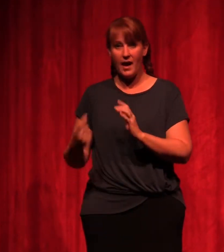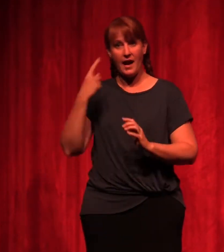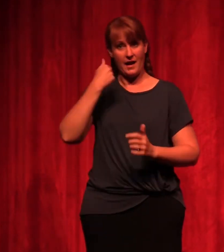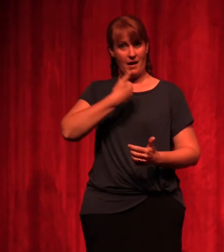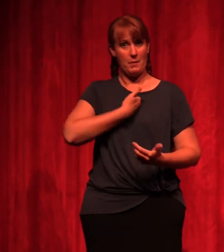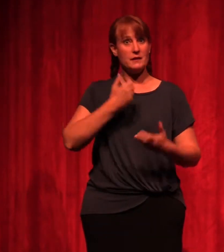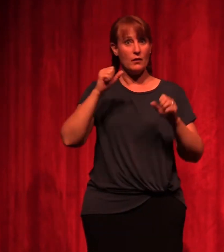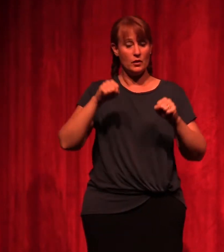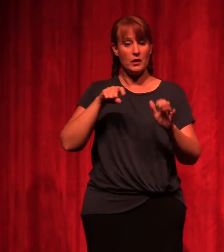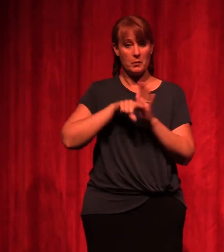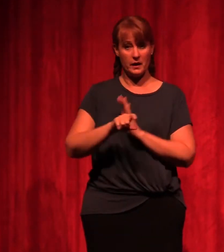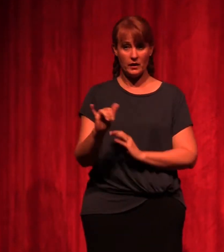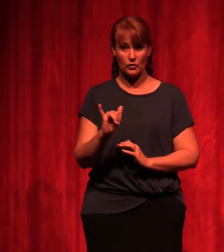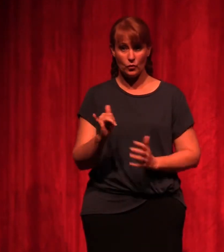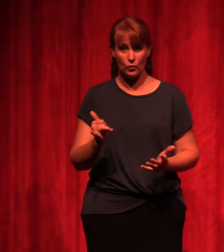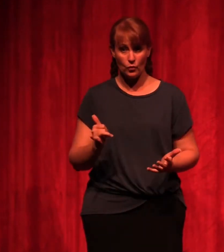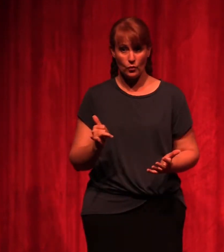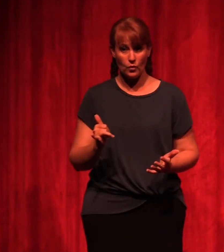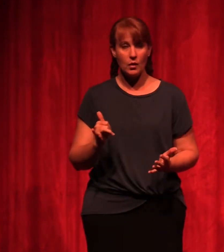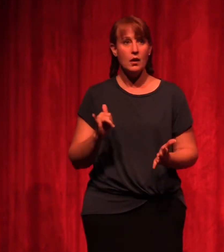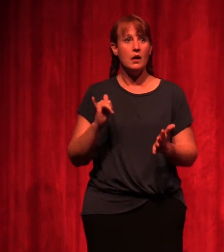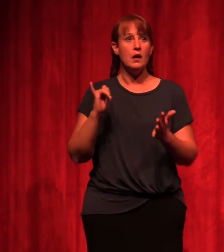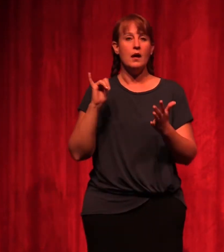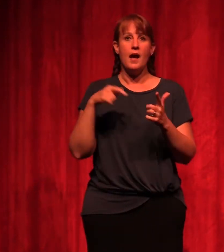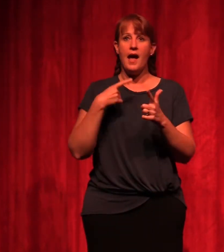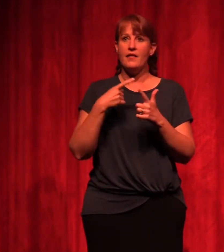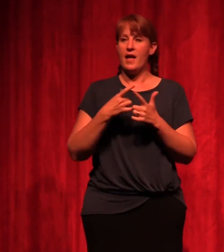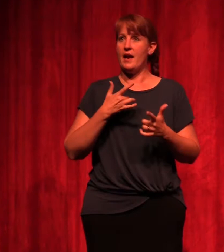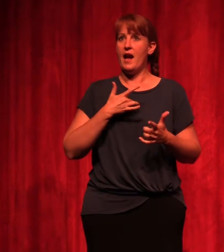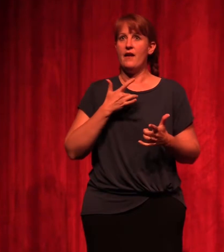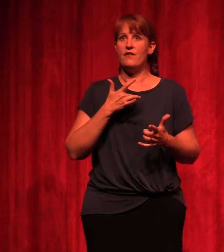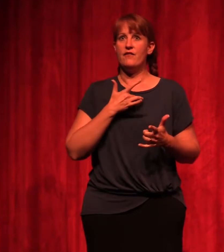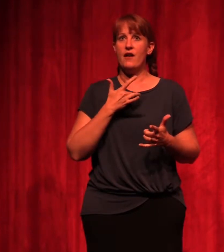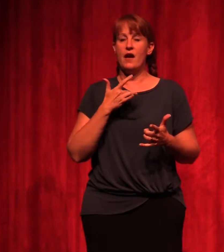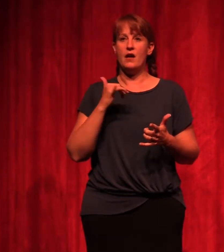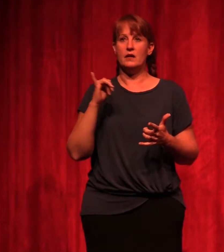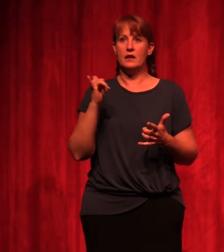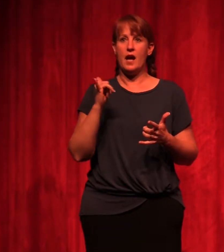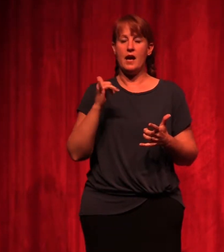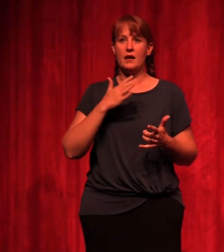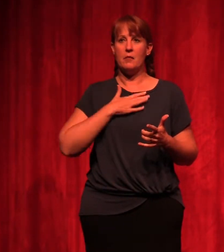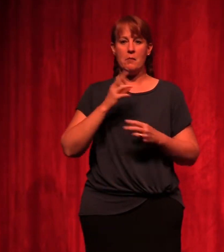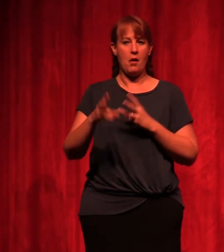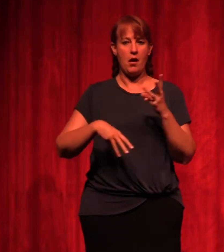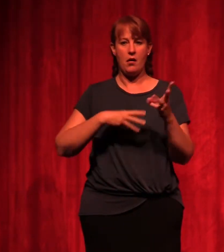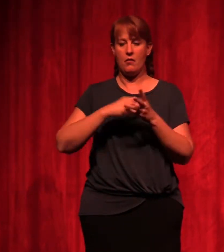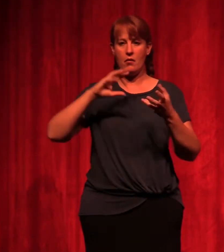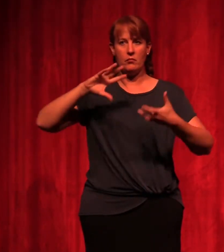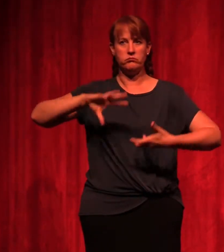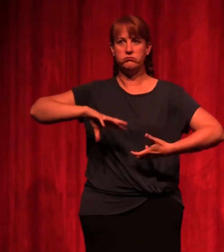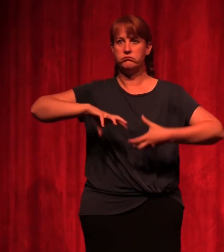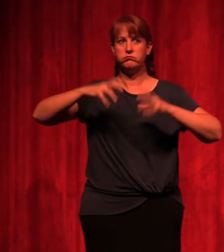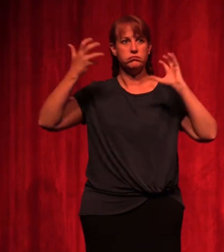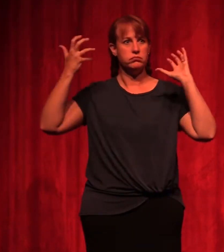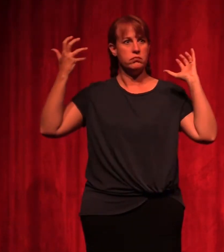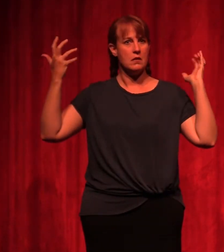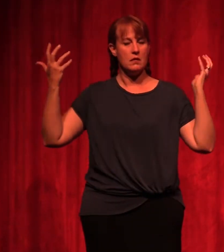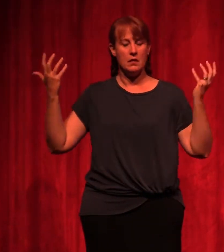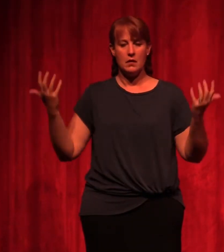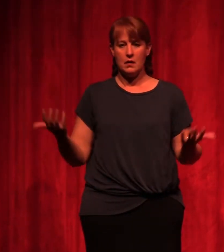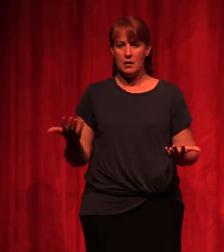might have been killed. And that lack of certainty just felt like it pulled a rug out from underneath me in terms of just